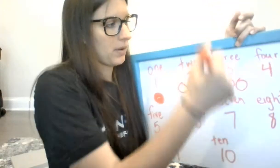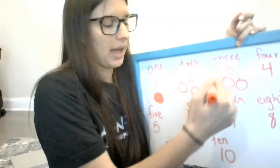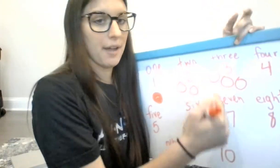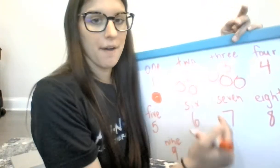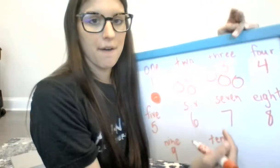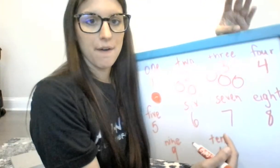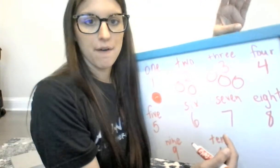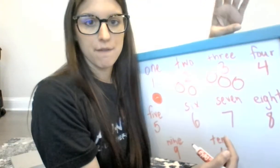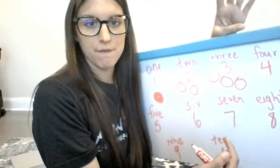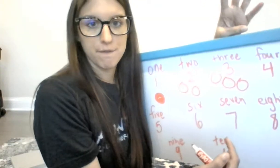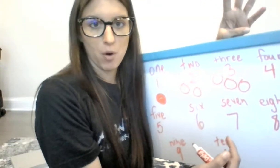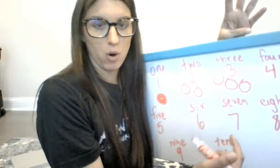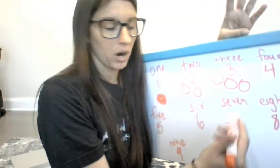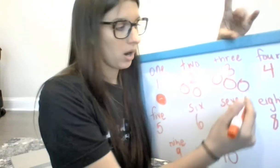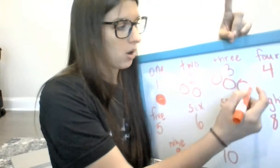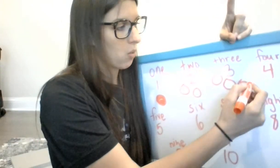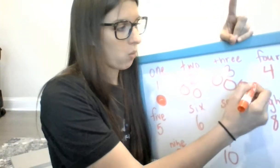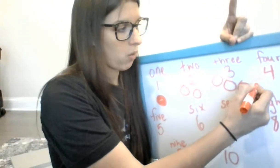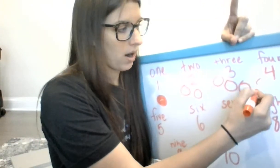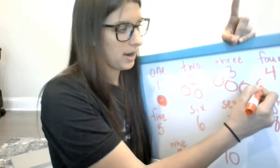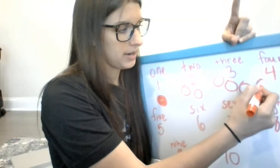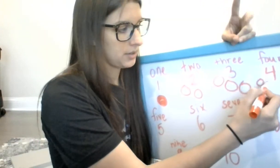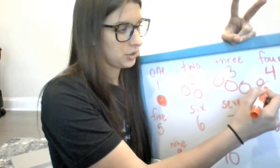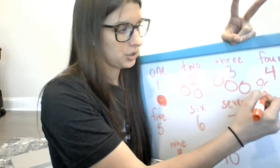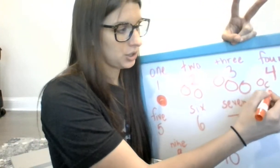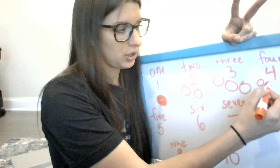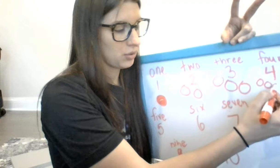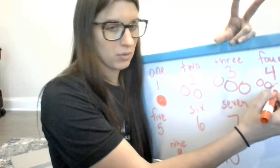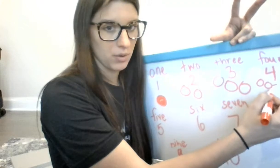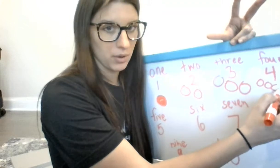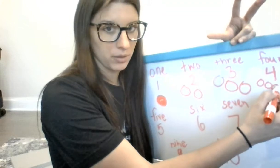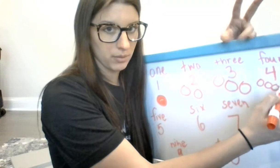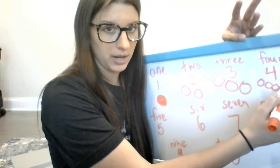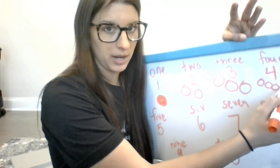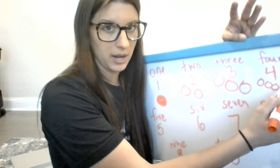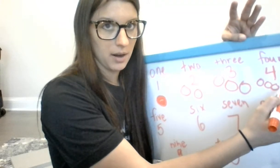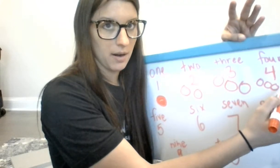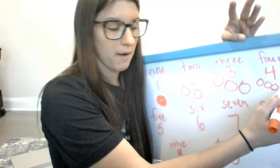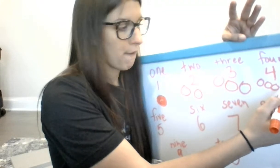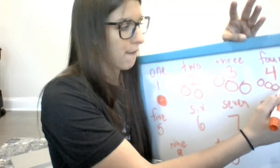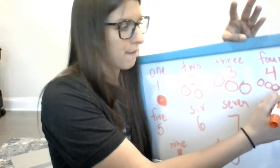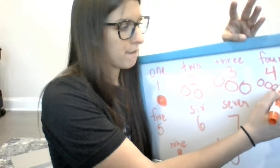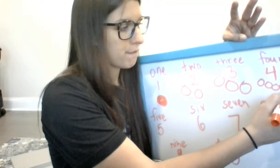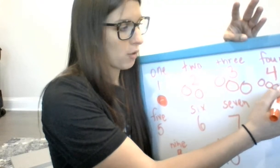okay? 4. 1, 2, 3, 4.